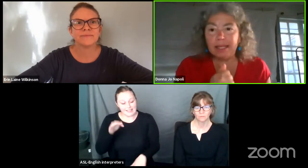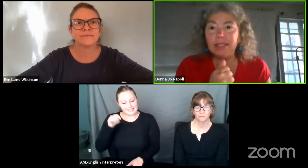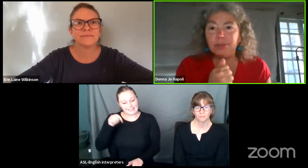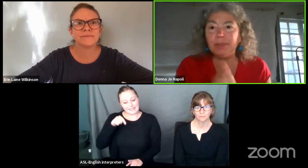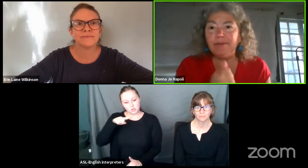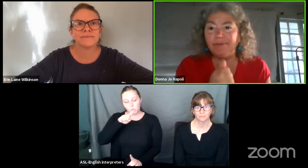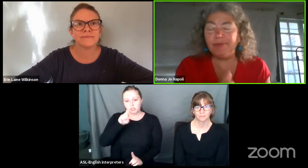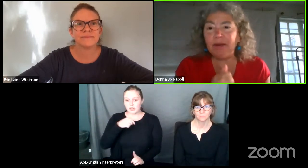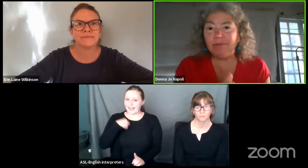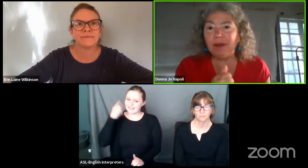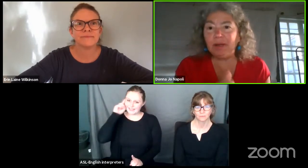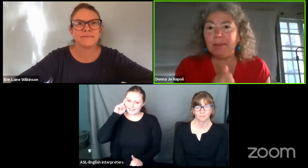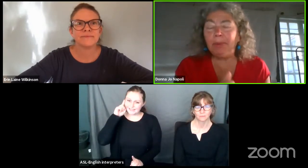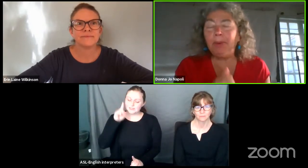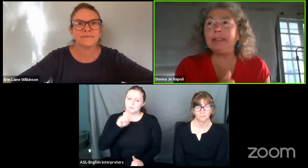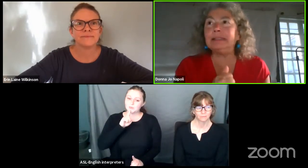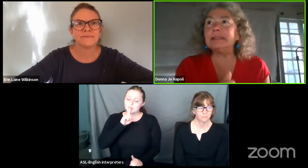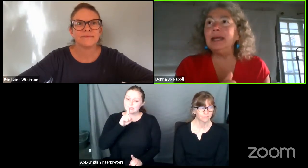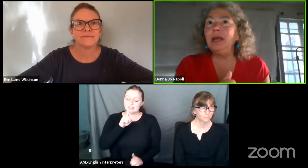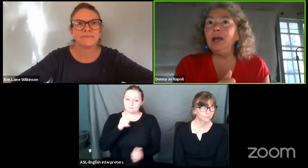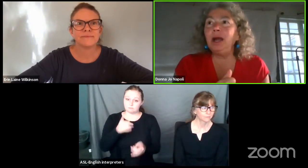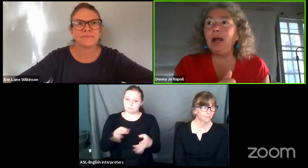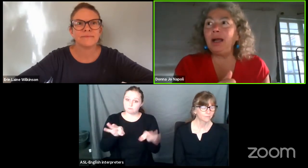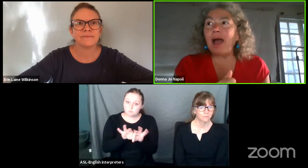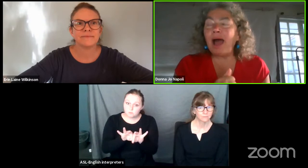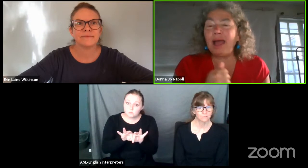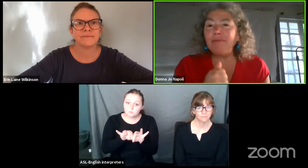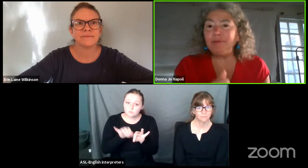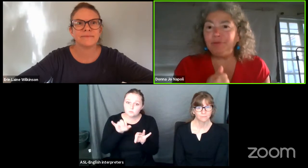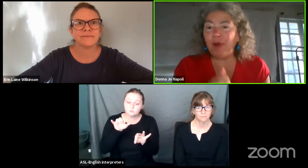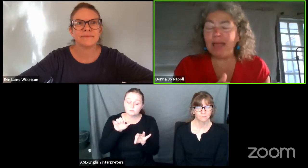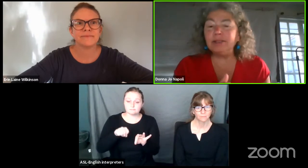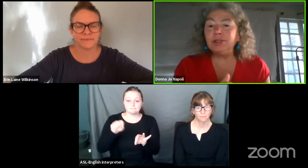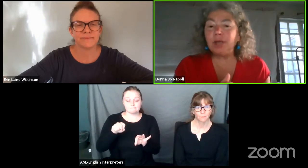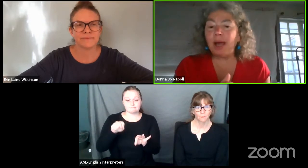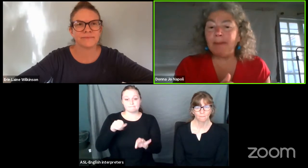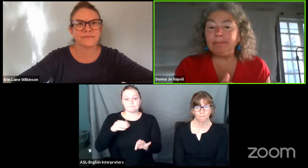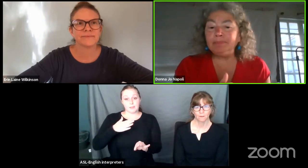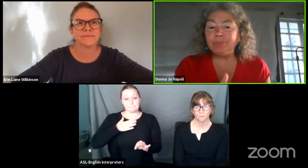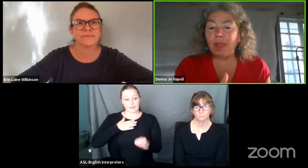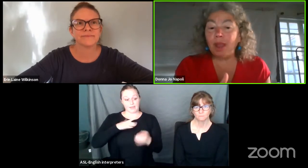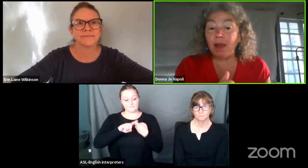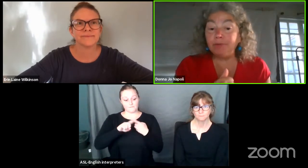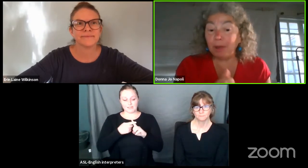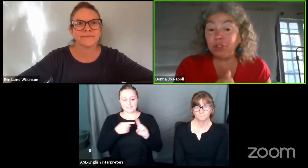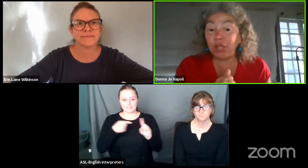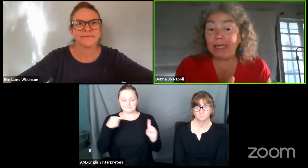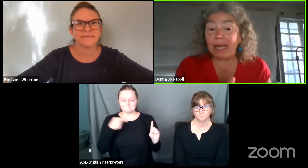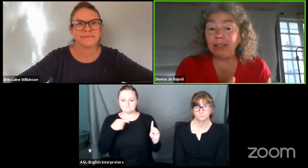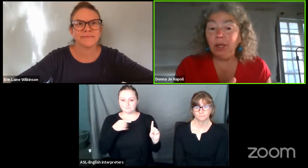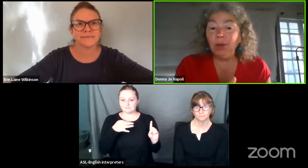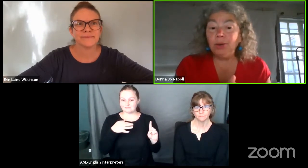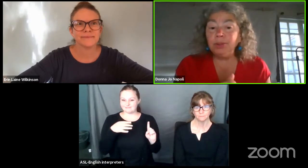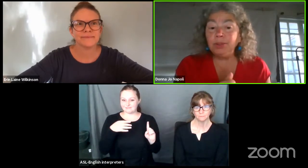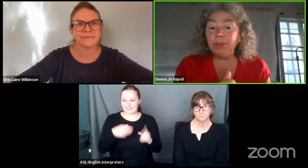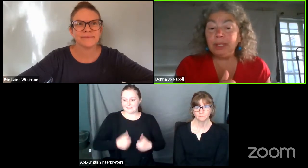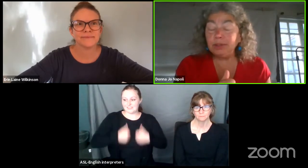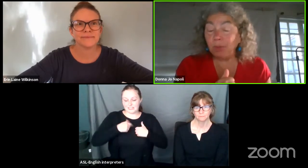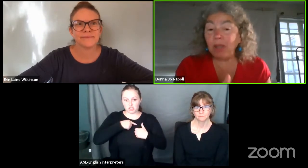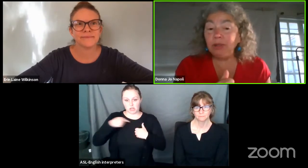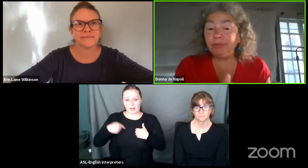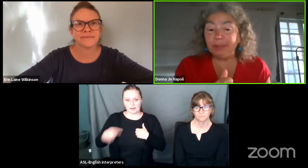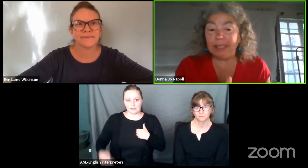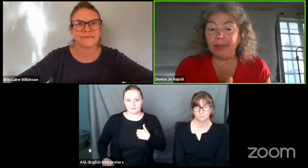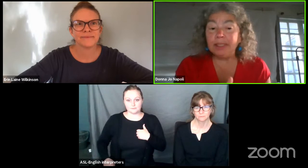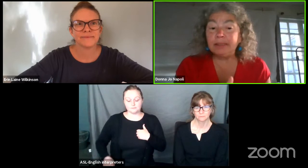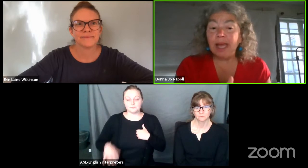think it's really very, very important. I have a friend from China who is